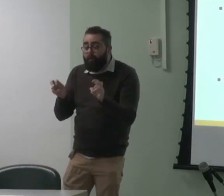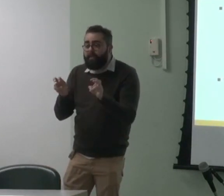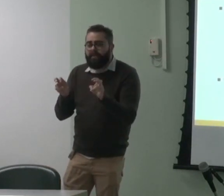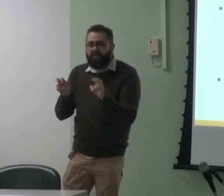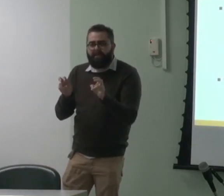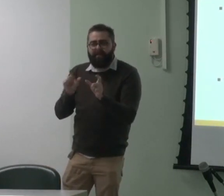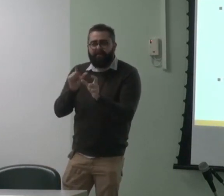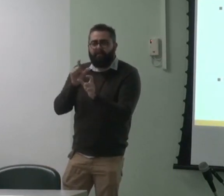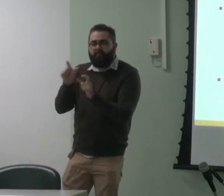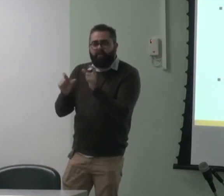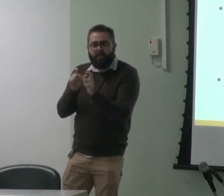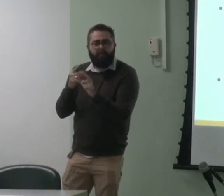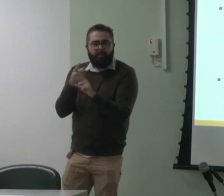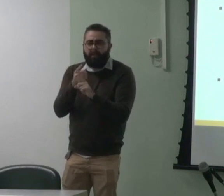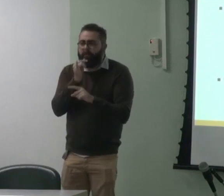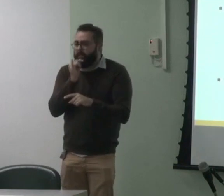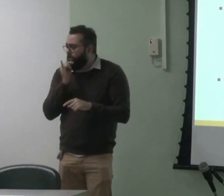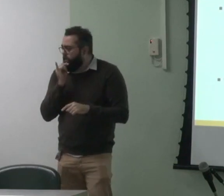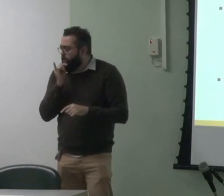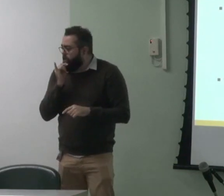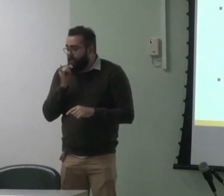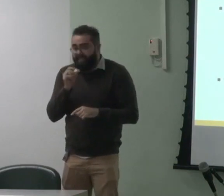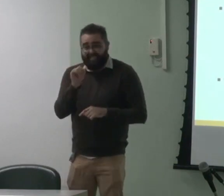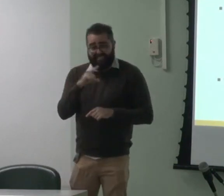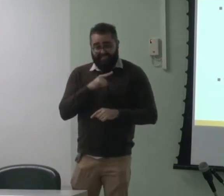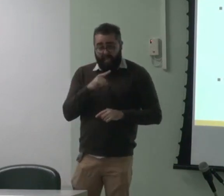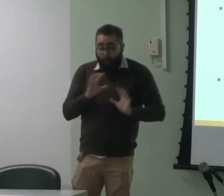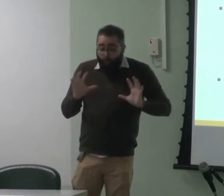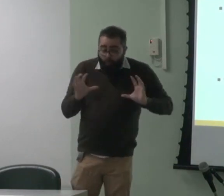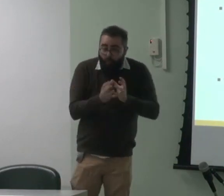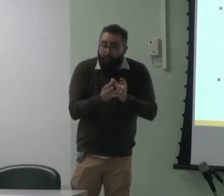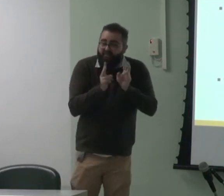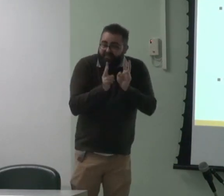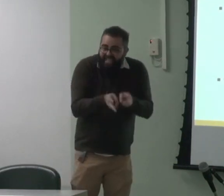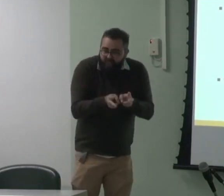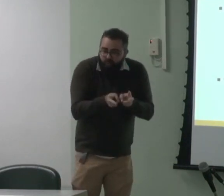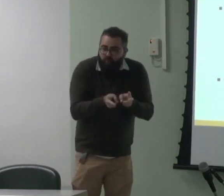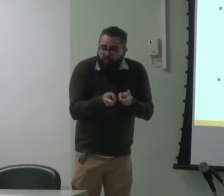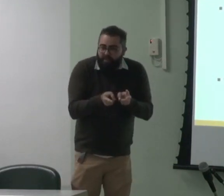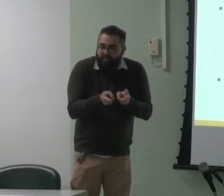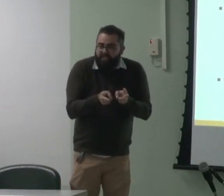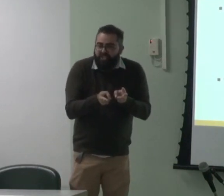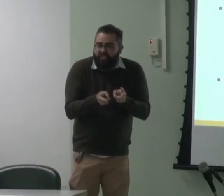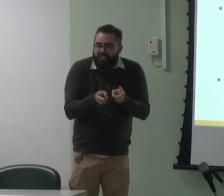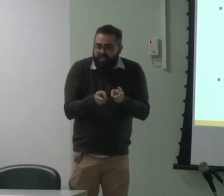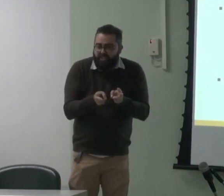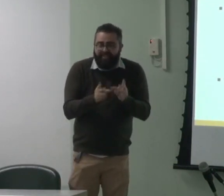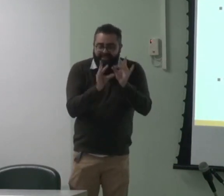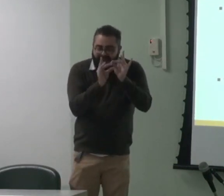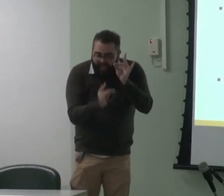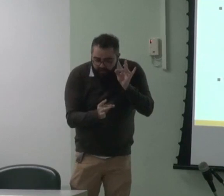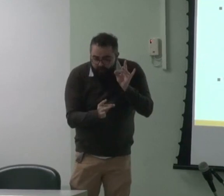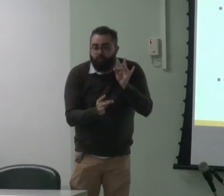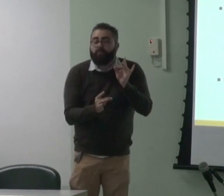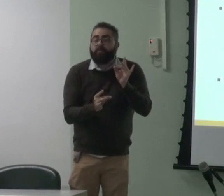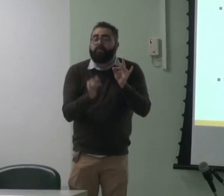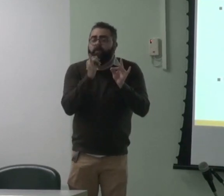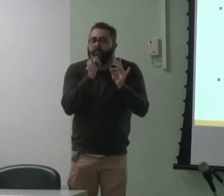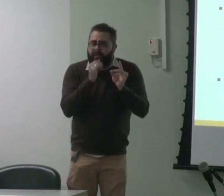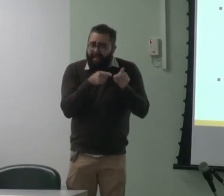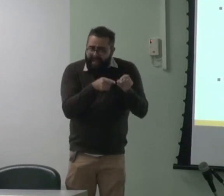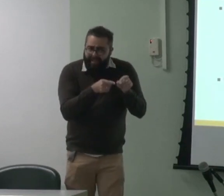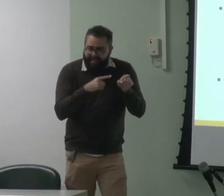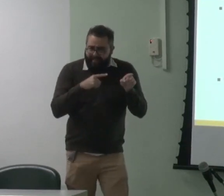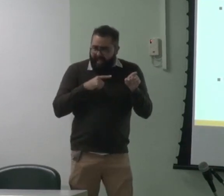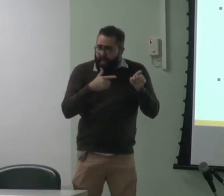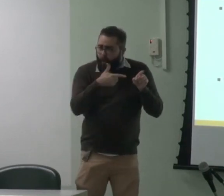verses, fixed set of texts, so we can be sure that the texts are the same in all the languages. So what